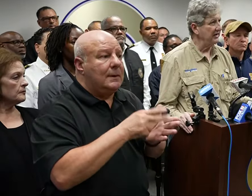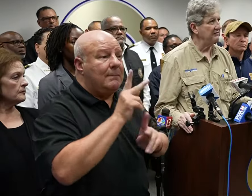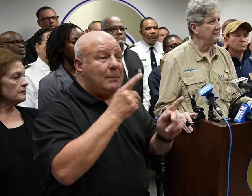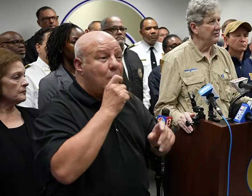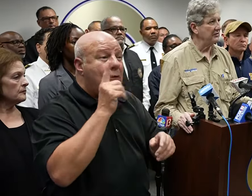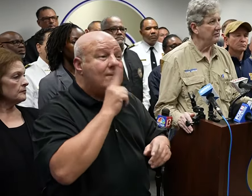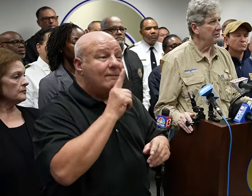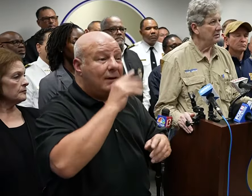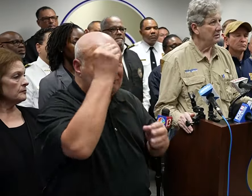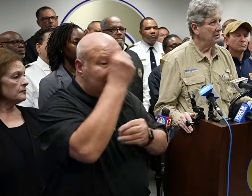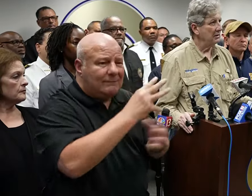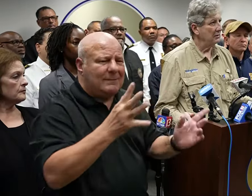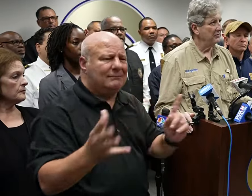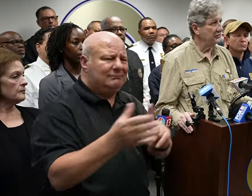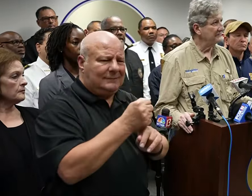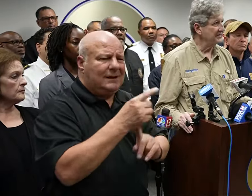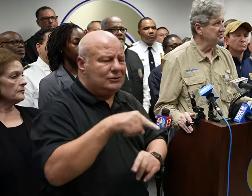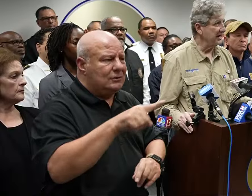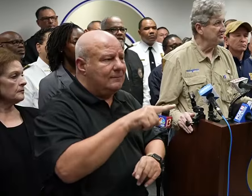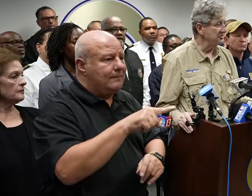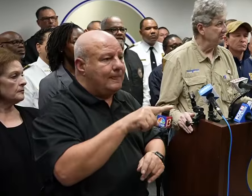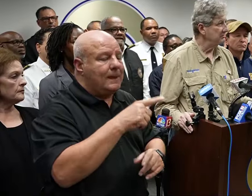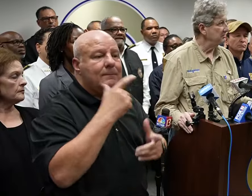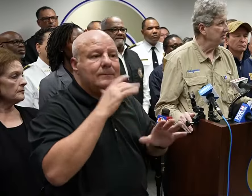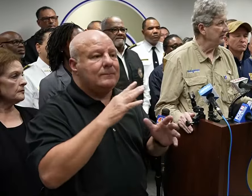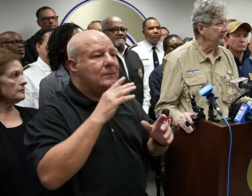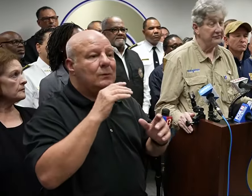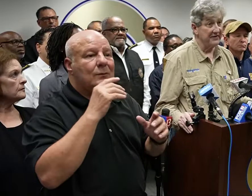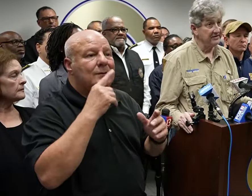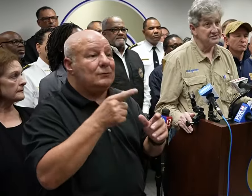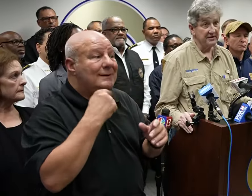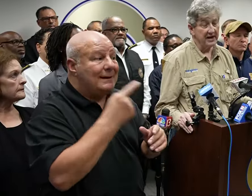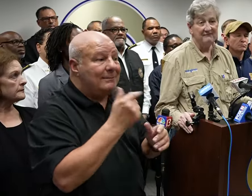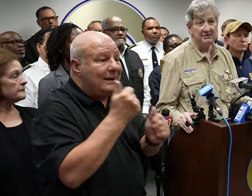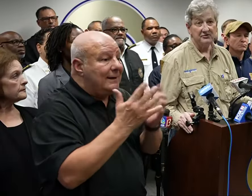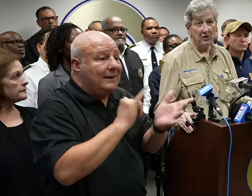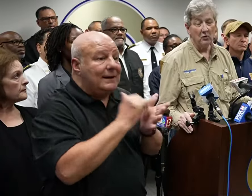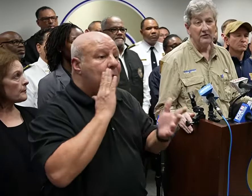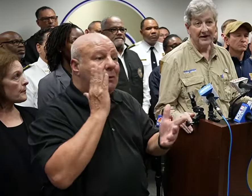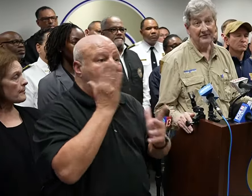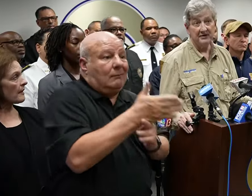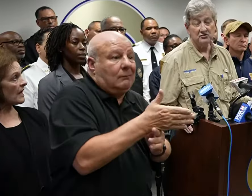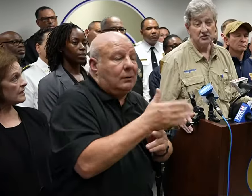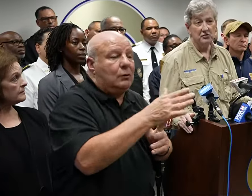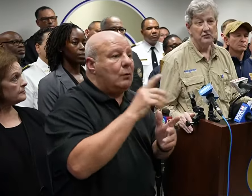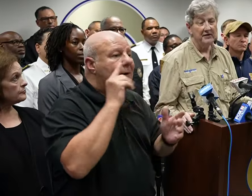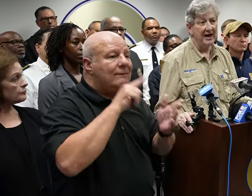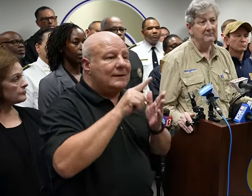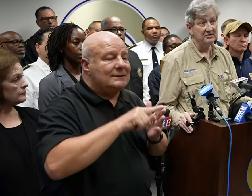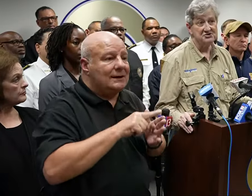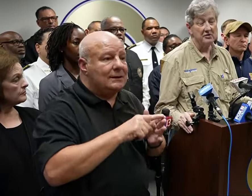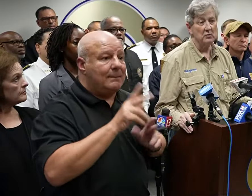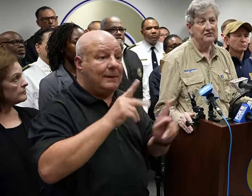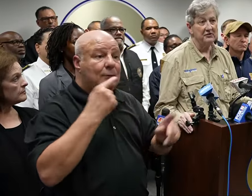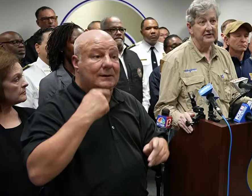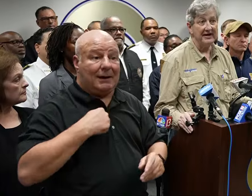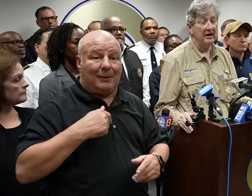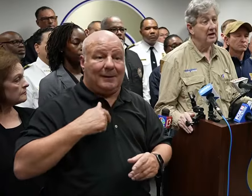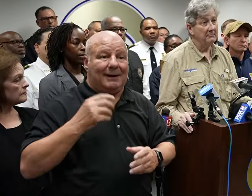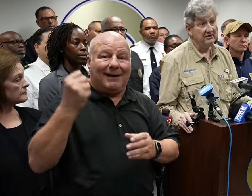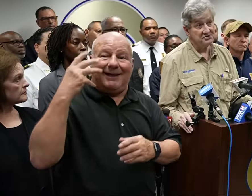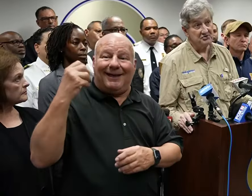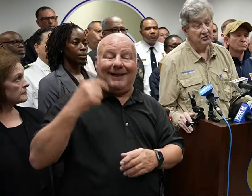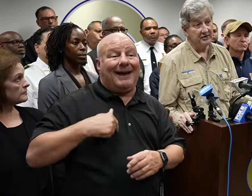going to interfere with your investigation. And there are things that I've been told that I think are true that I'm not sharing with you